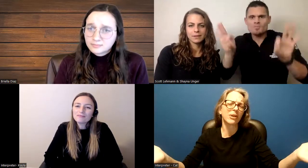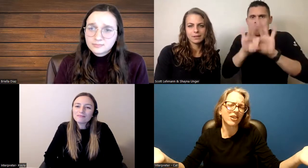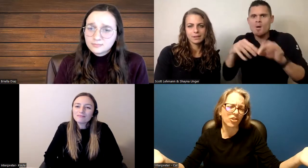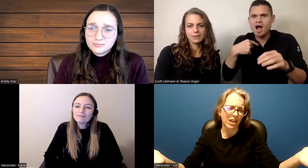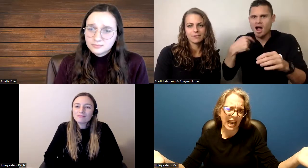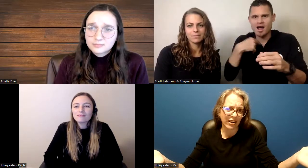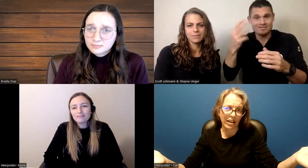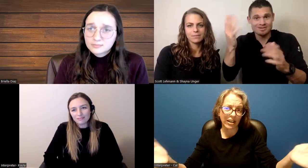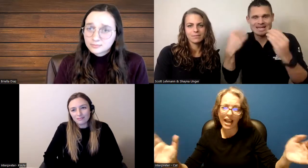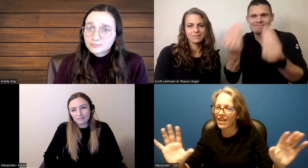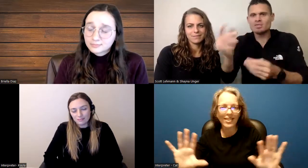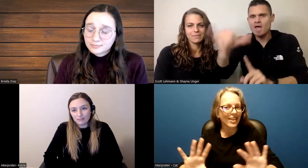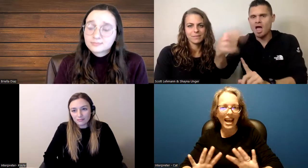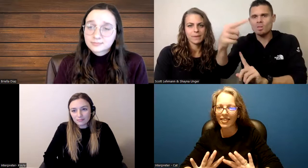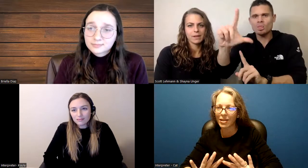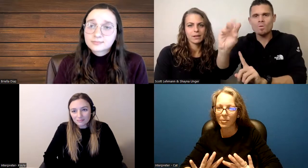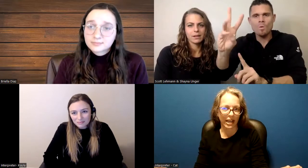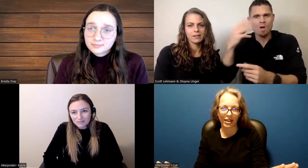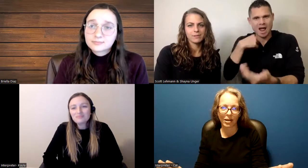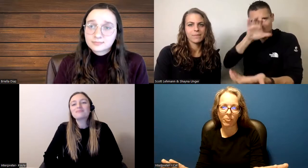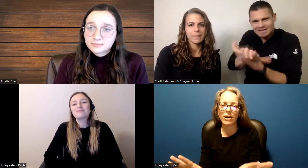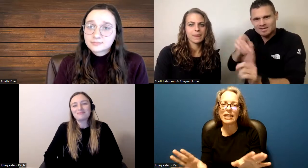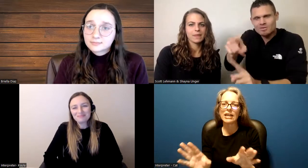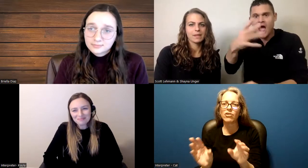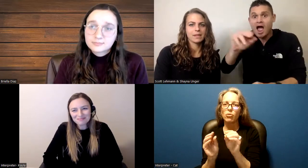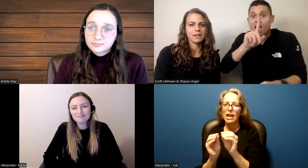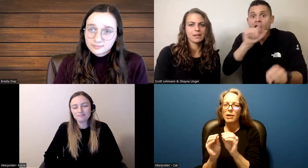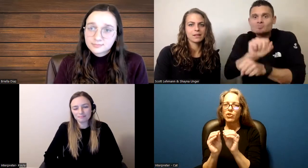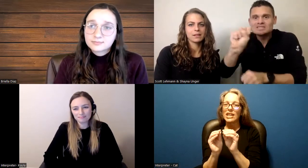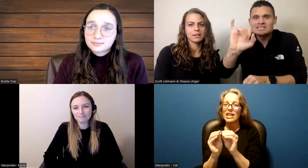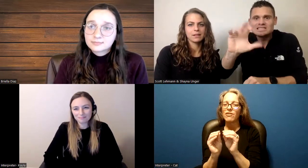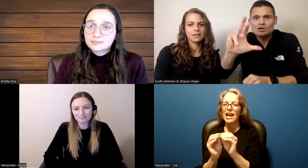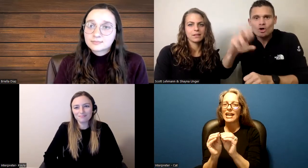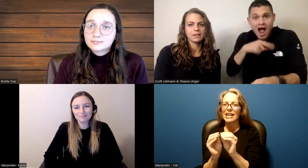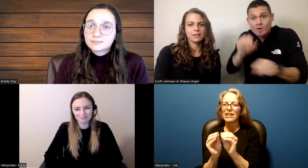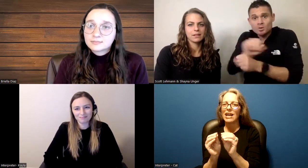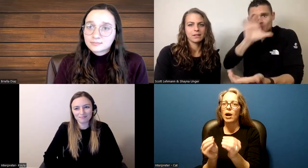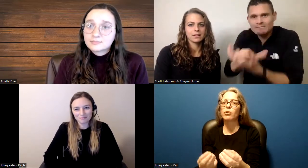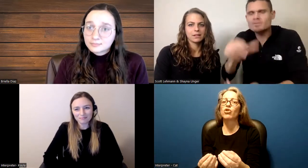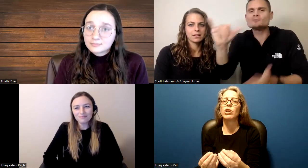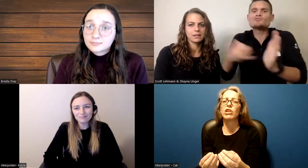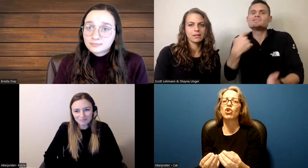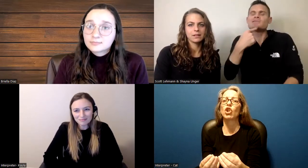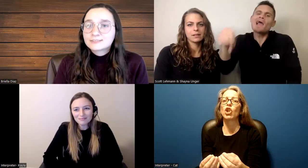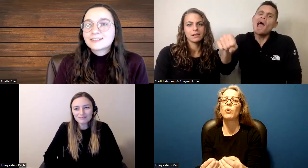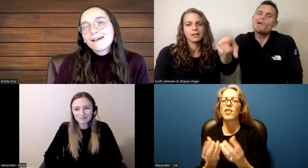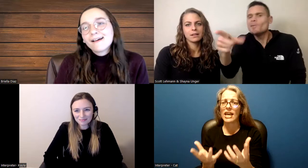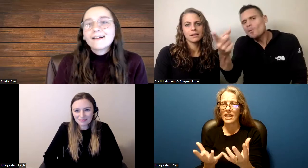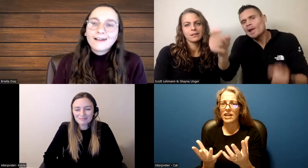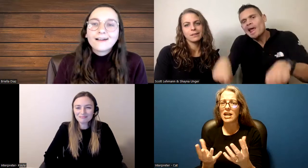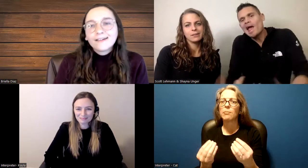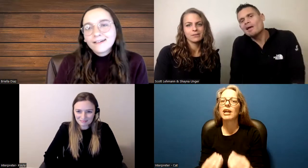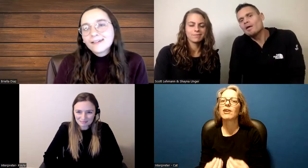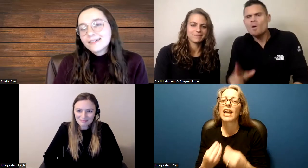he's not going to be interested in acting. And that's not the point. The point is to be able to give that kid that opportunity to glow